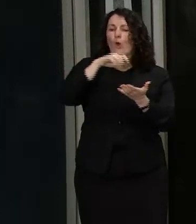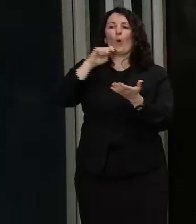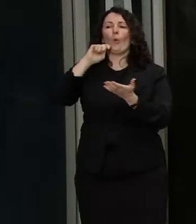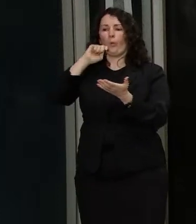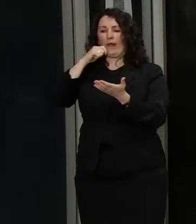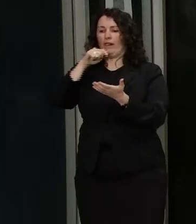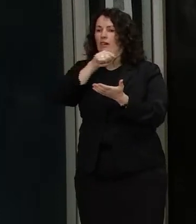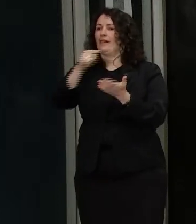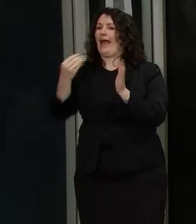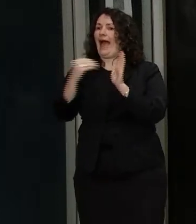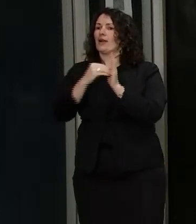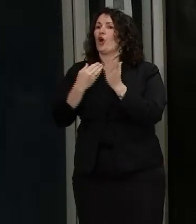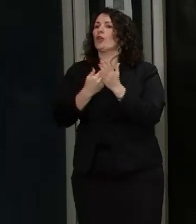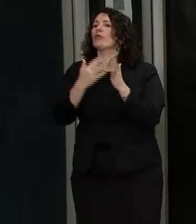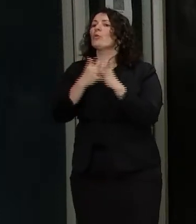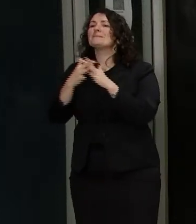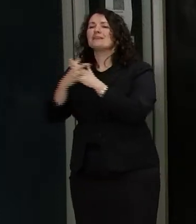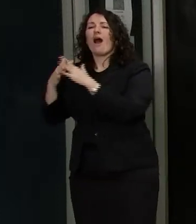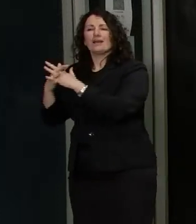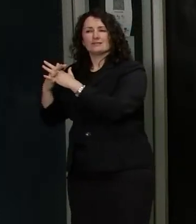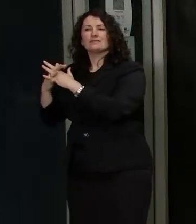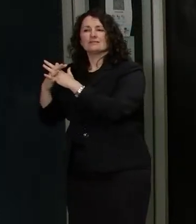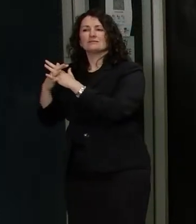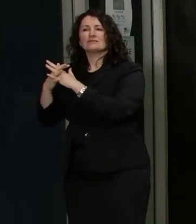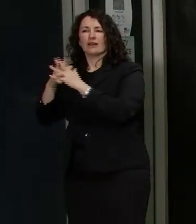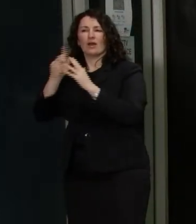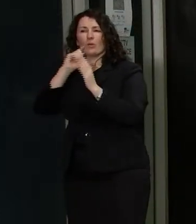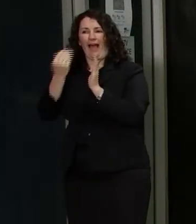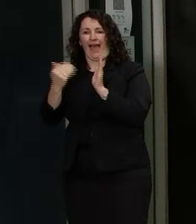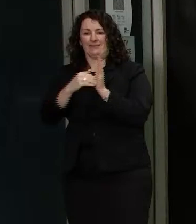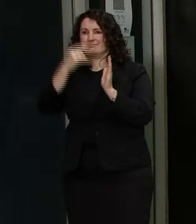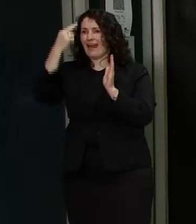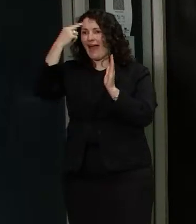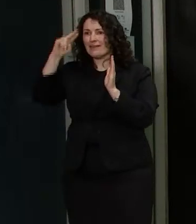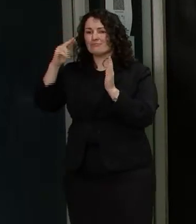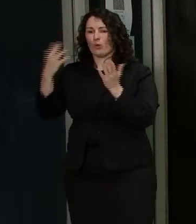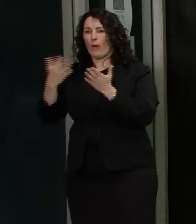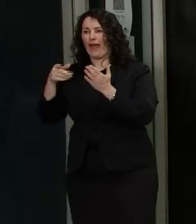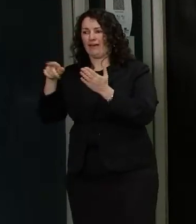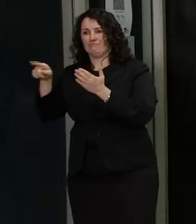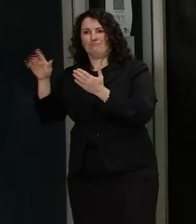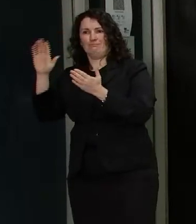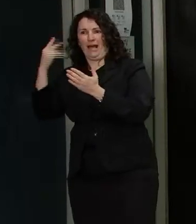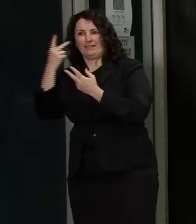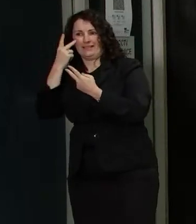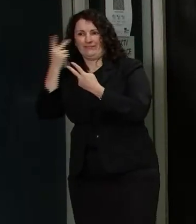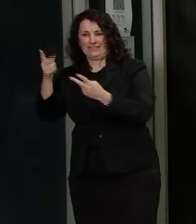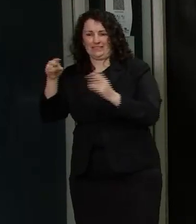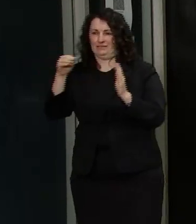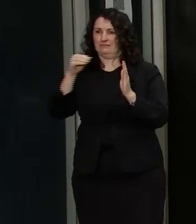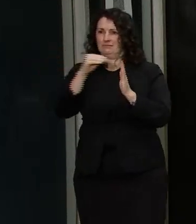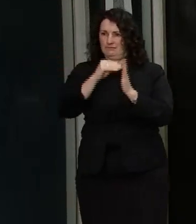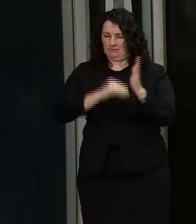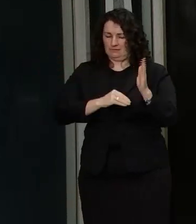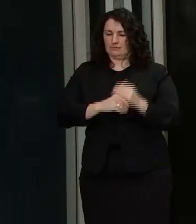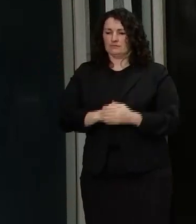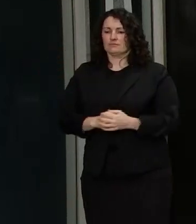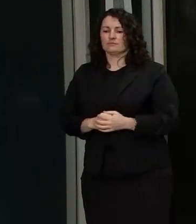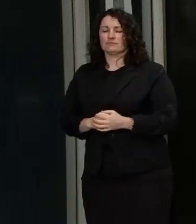don't have any further details in terms of the outcome of those very detailed discussions. First and